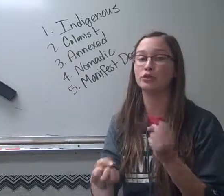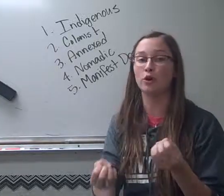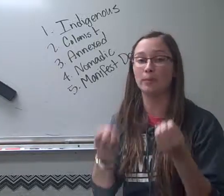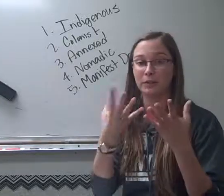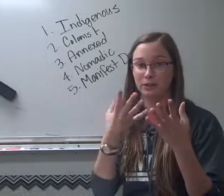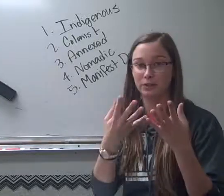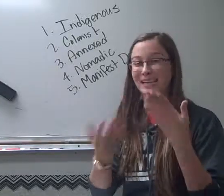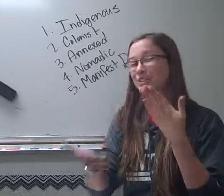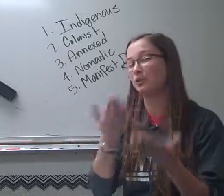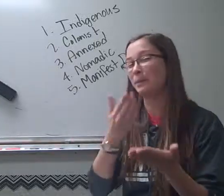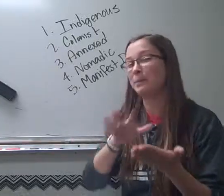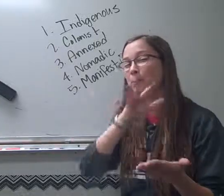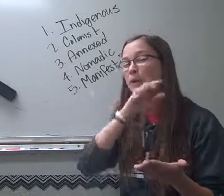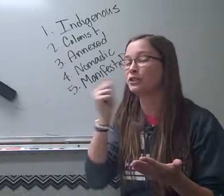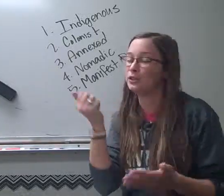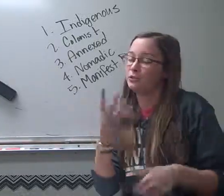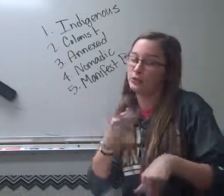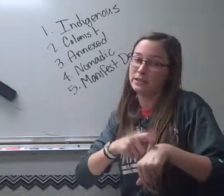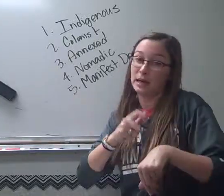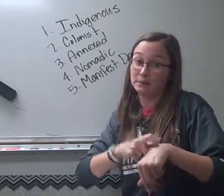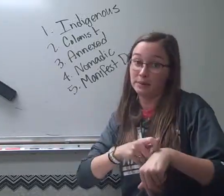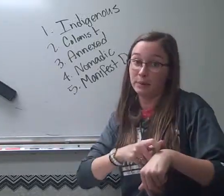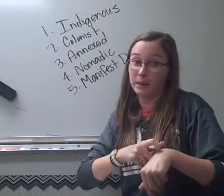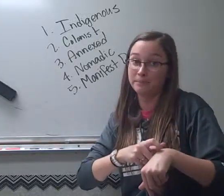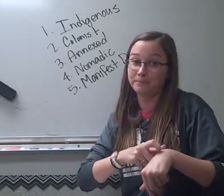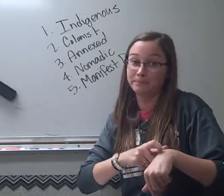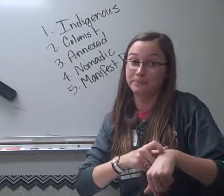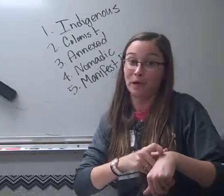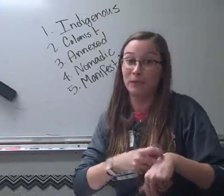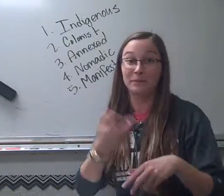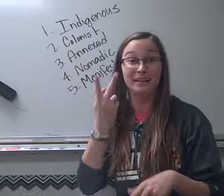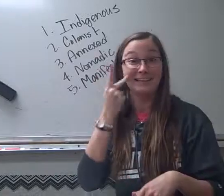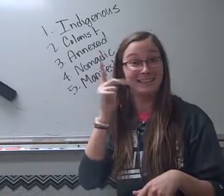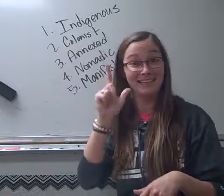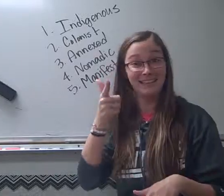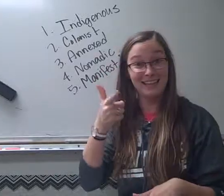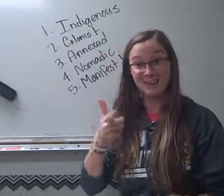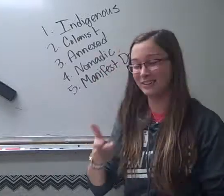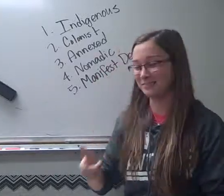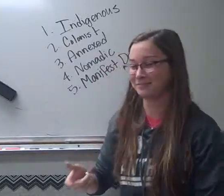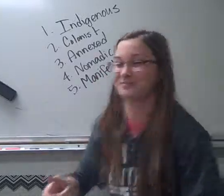so much, so maybe watch it a few times, okay? All right, see you later.